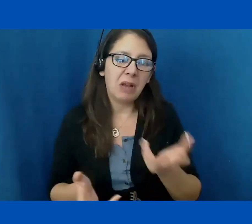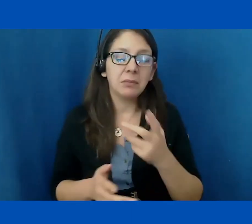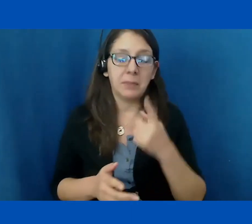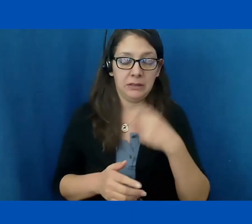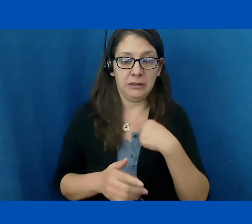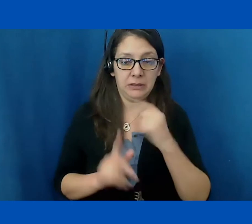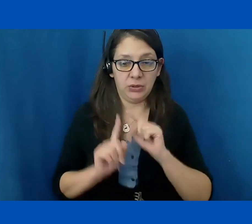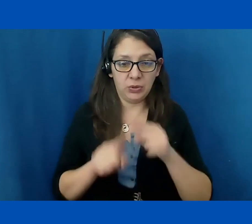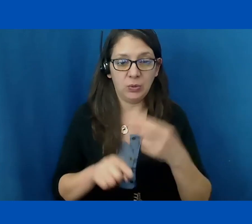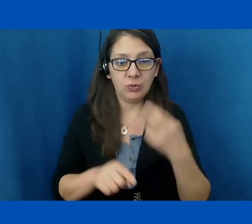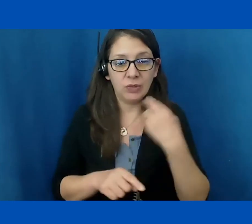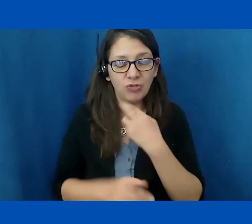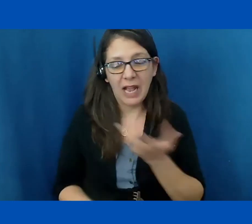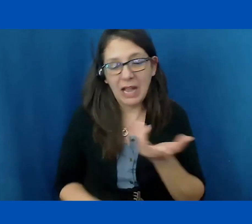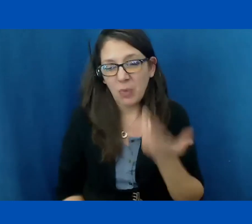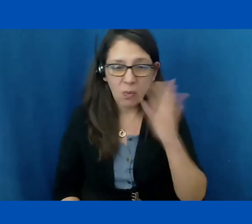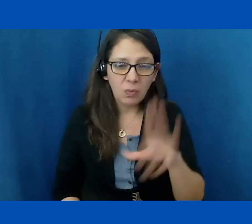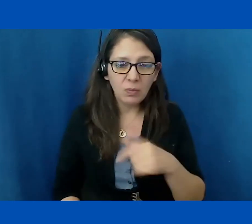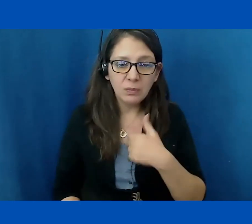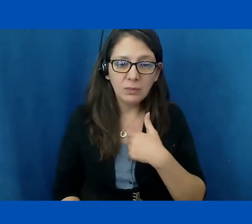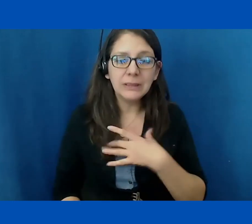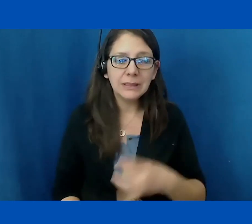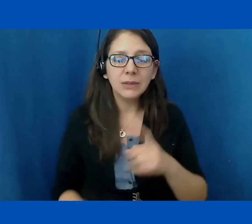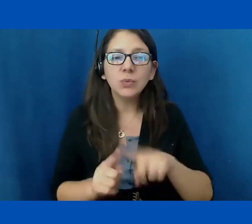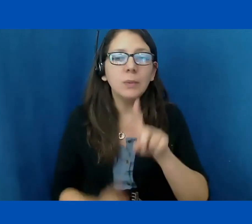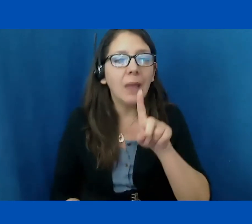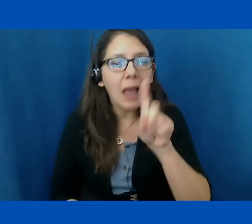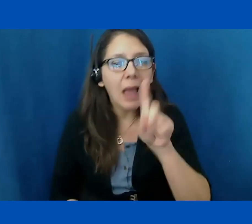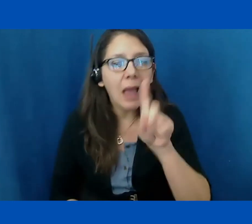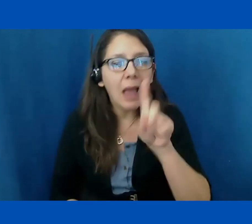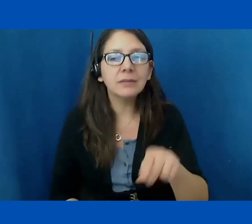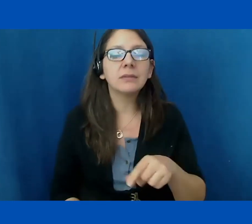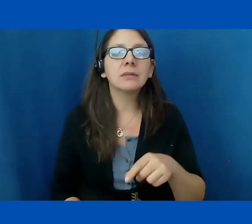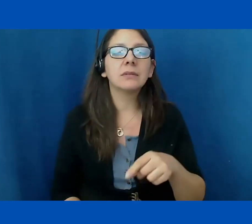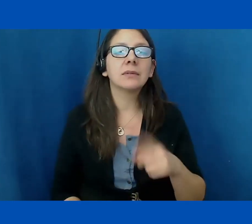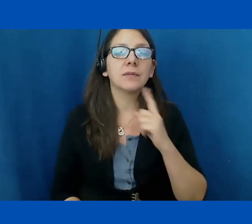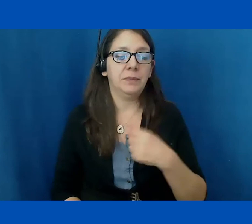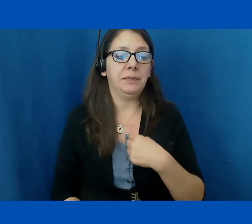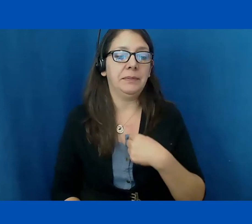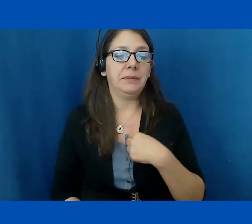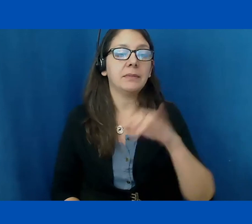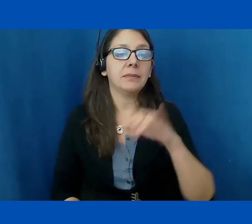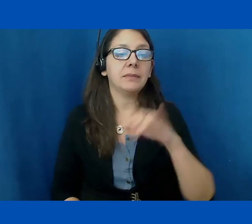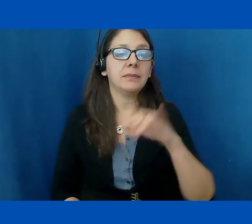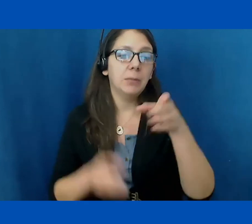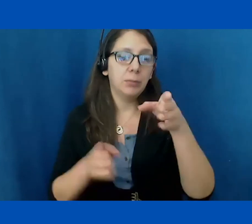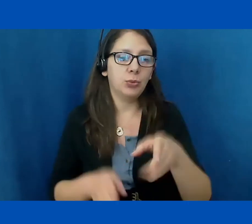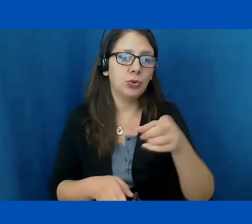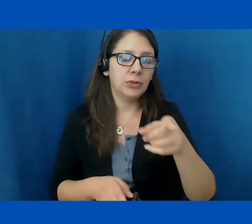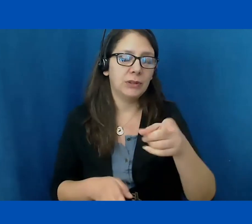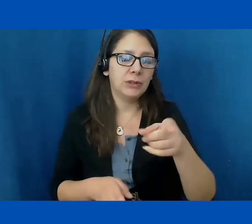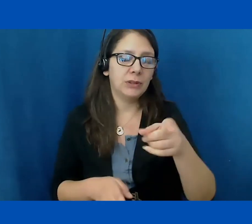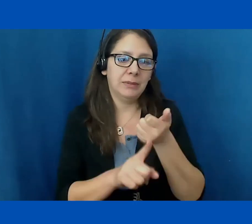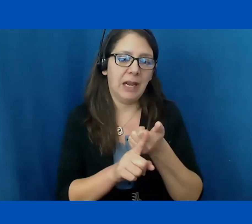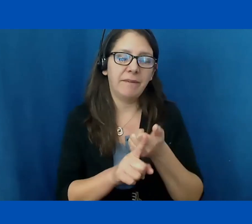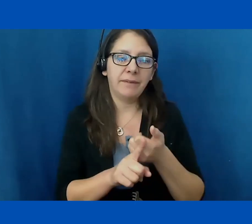I don't know, I'm a pretty simple guy. I like asking, because for me, most likely that person has already eaten there. When I'm talking about that